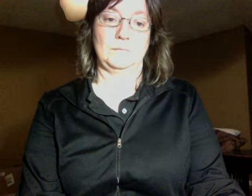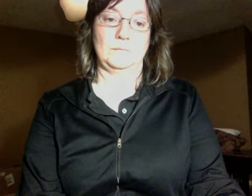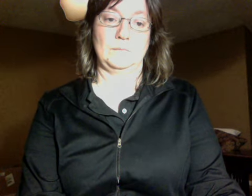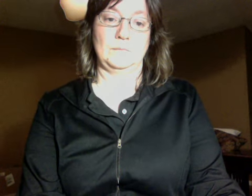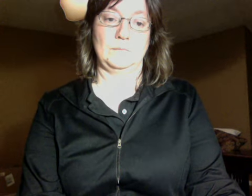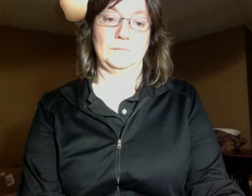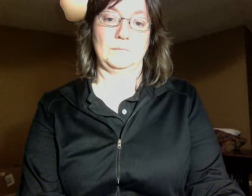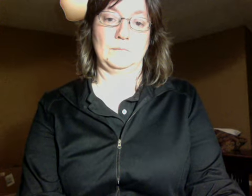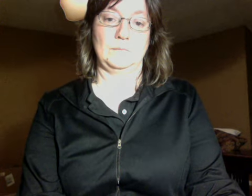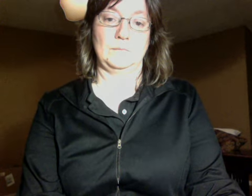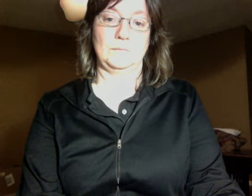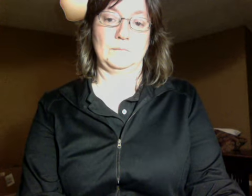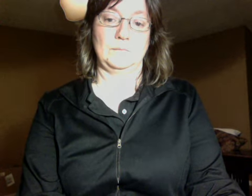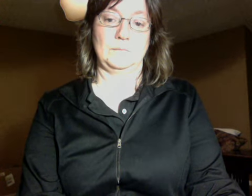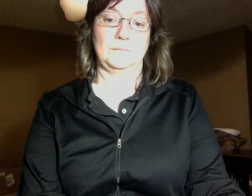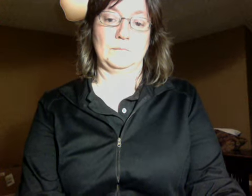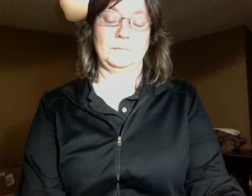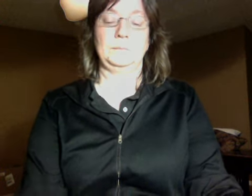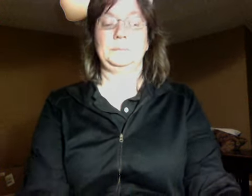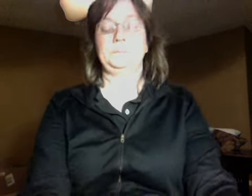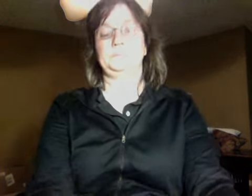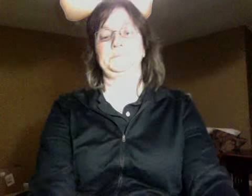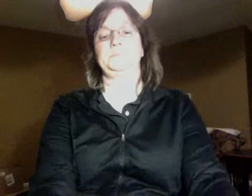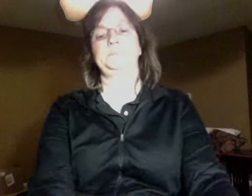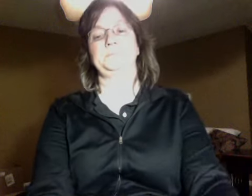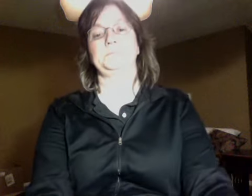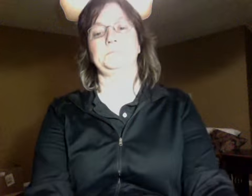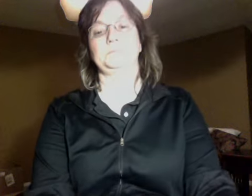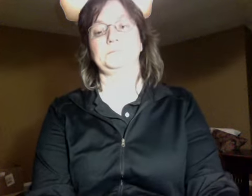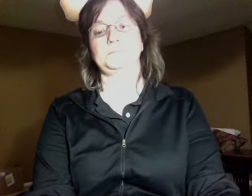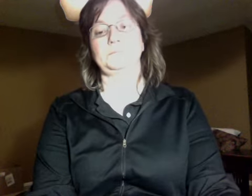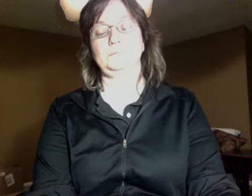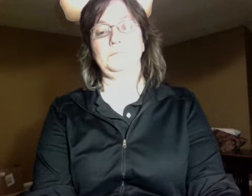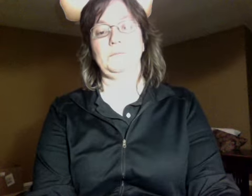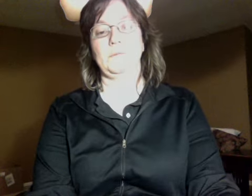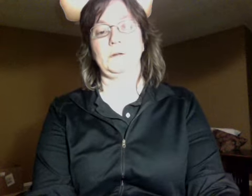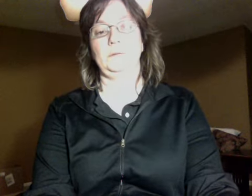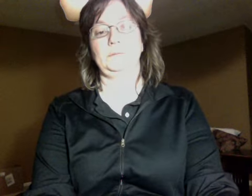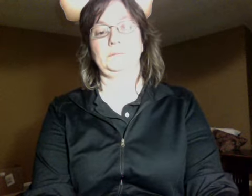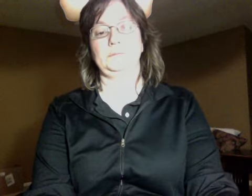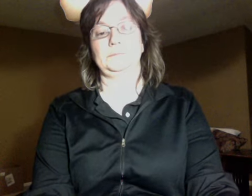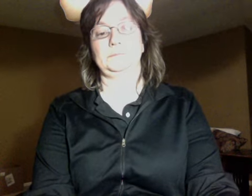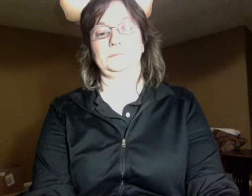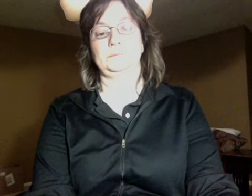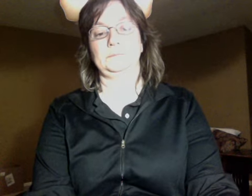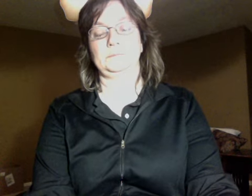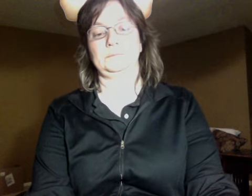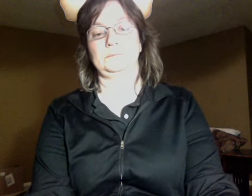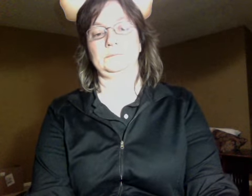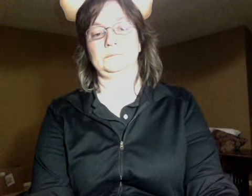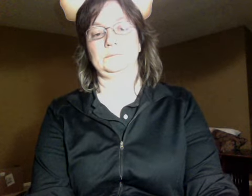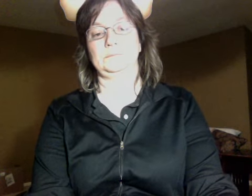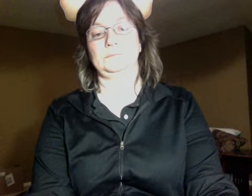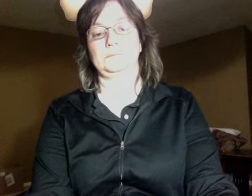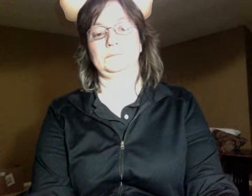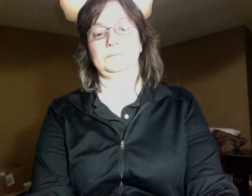intestine. In the small intestine, chemical digestion will be very fine-tuned. We'll break our macromolecules, things